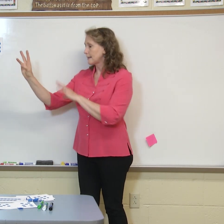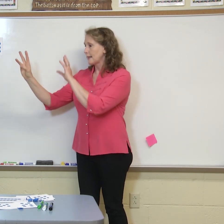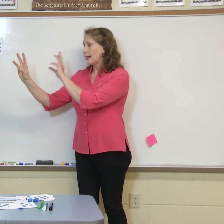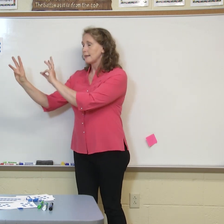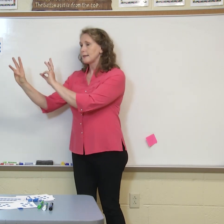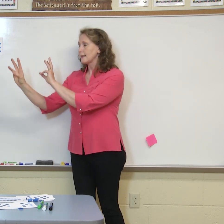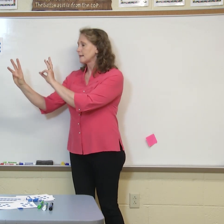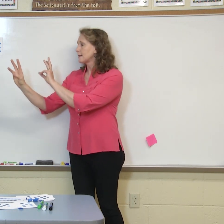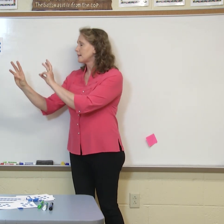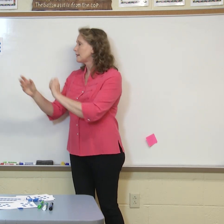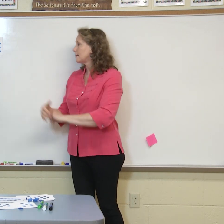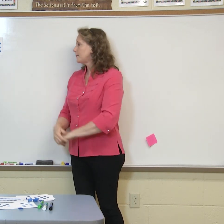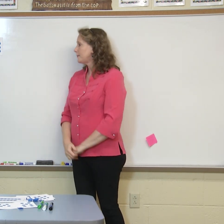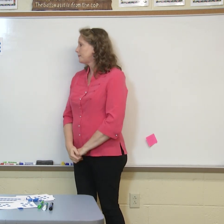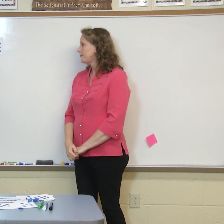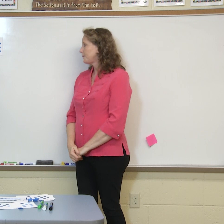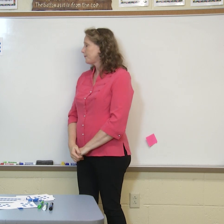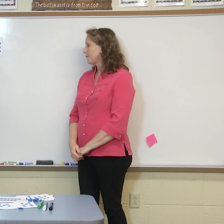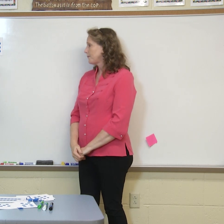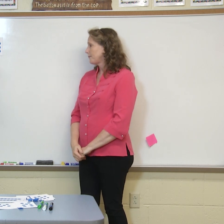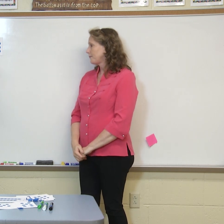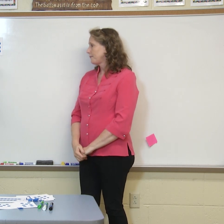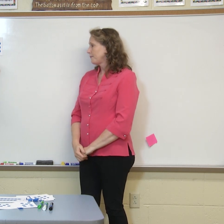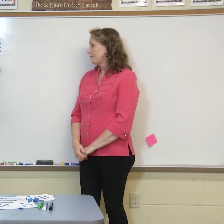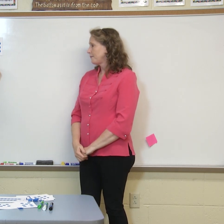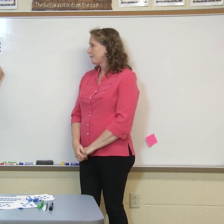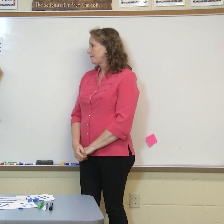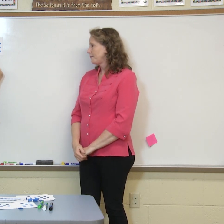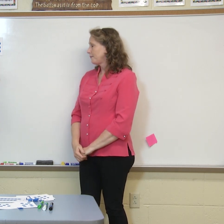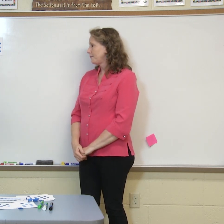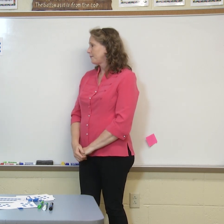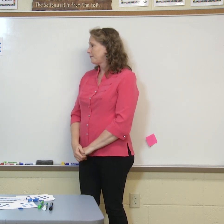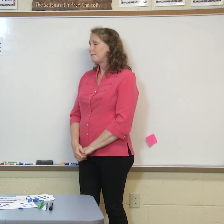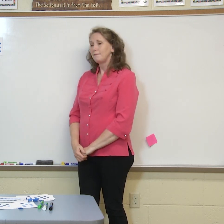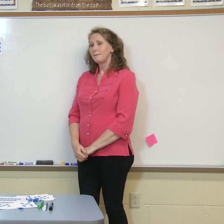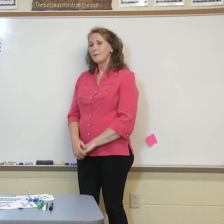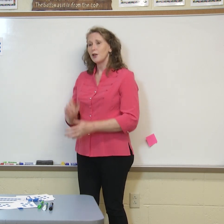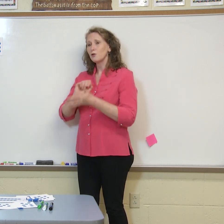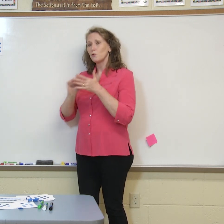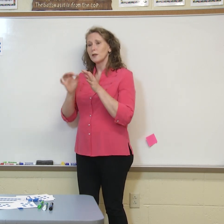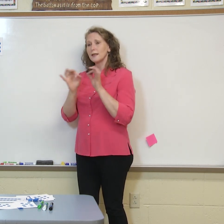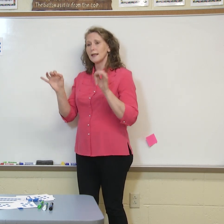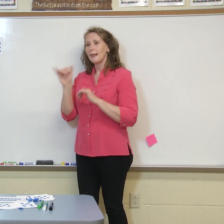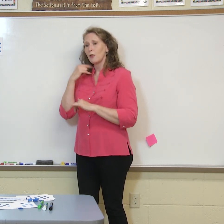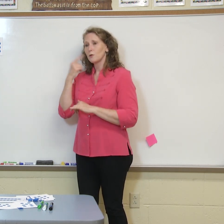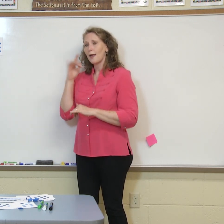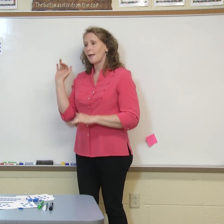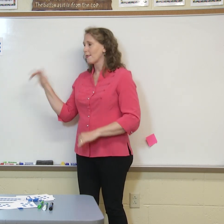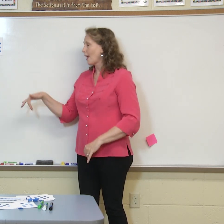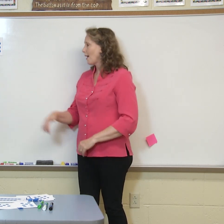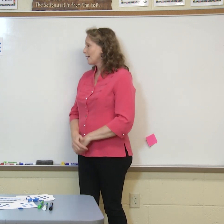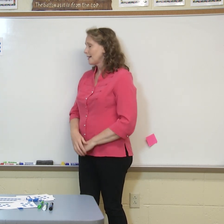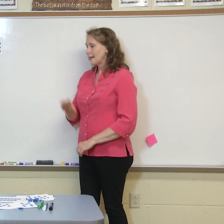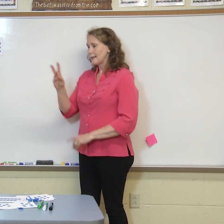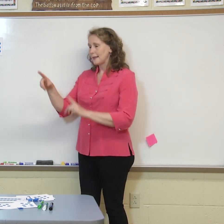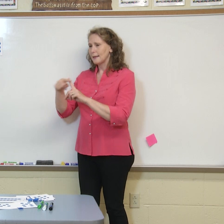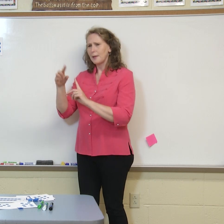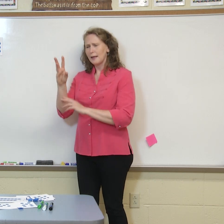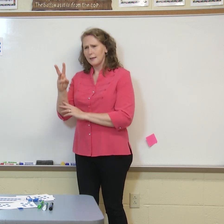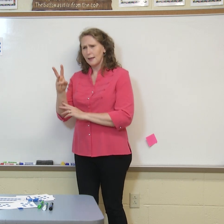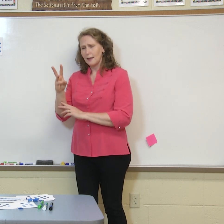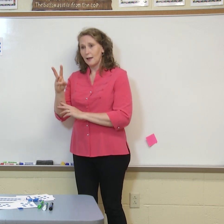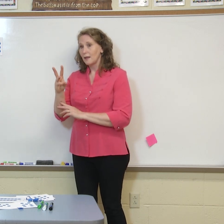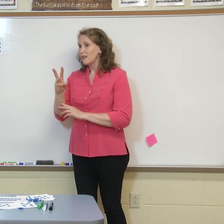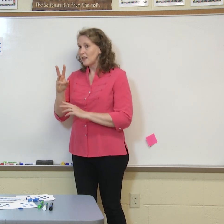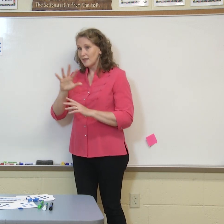6. We write 6 and 6 like this. 6 and 6. Is that all